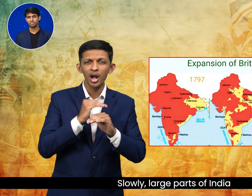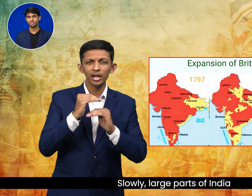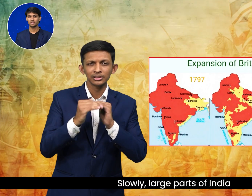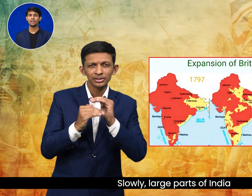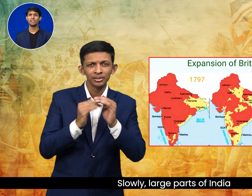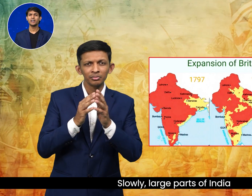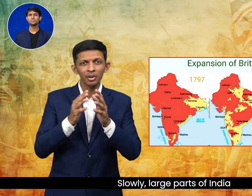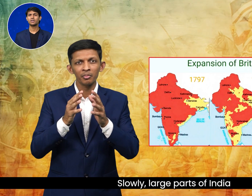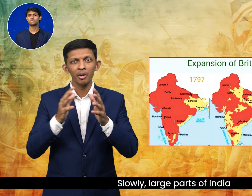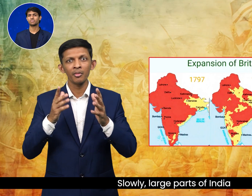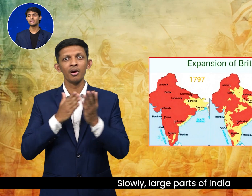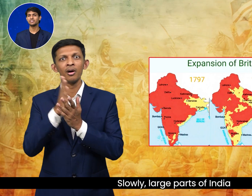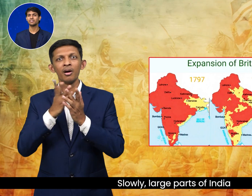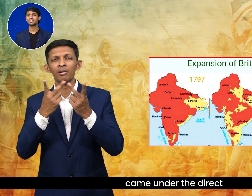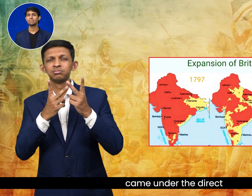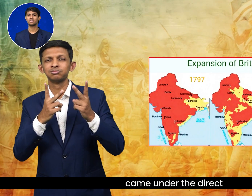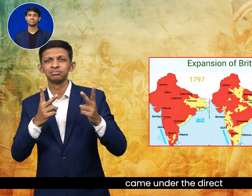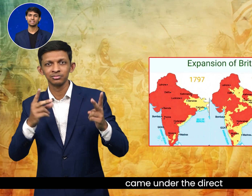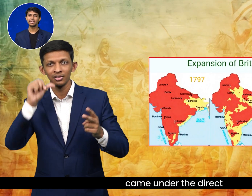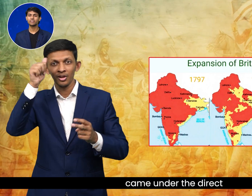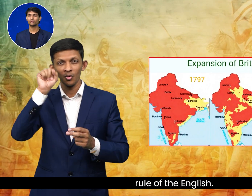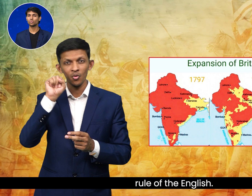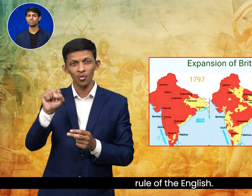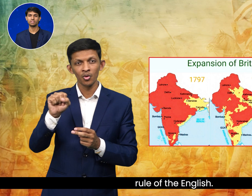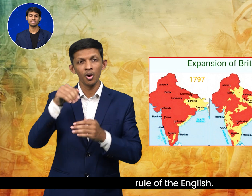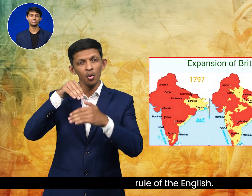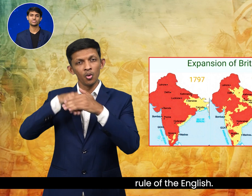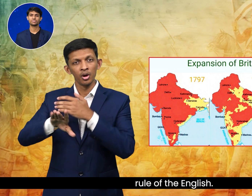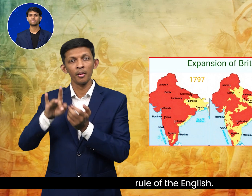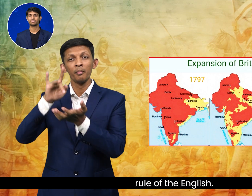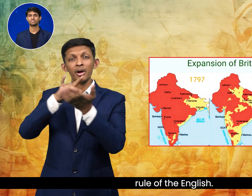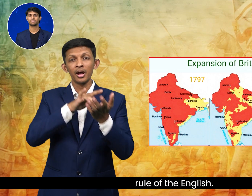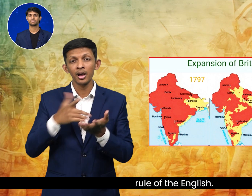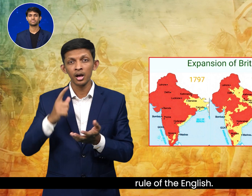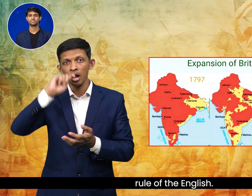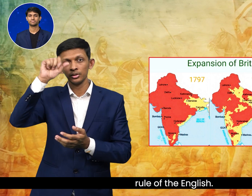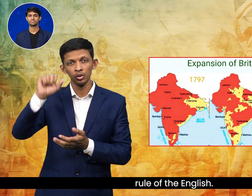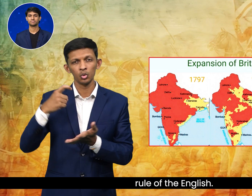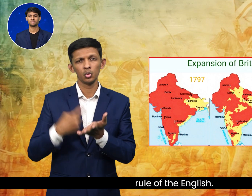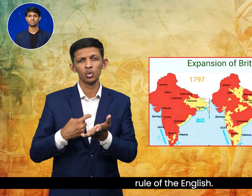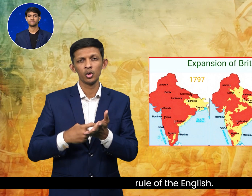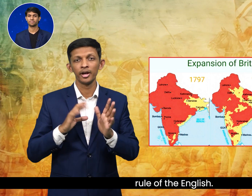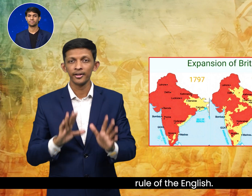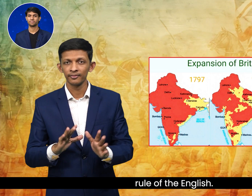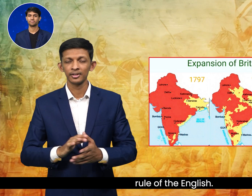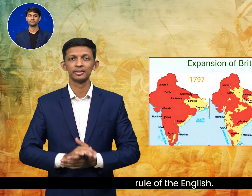Slowly, large parts of India came under the direct rule of the English.